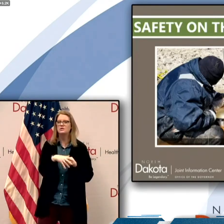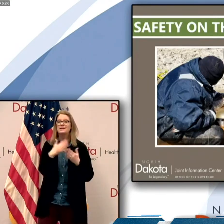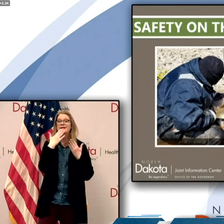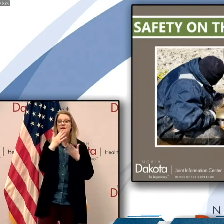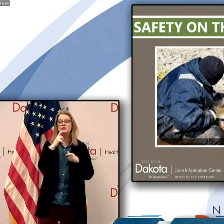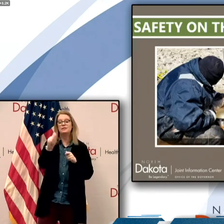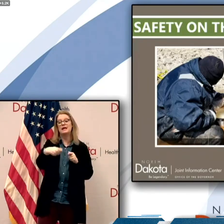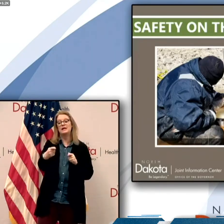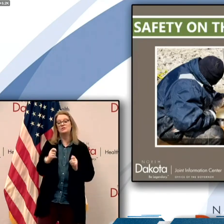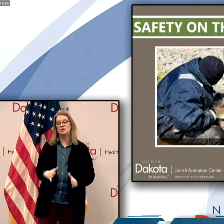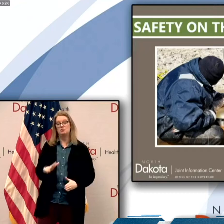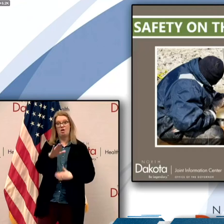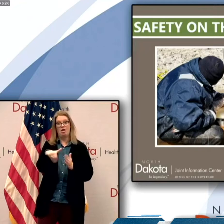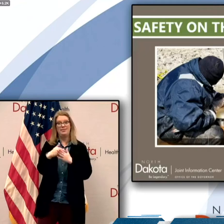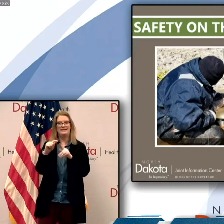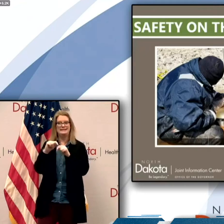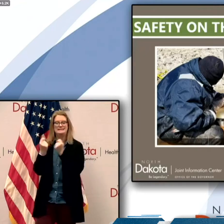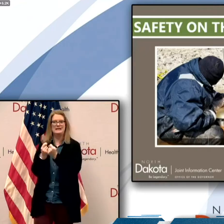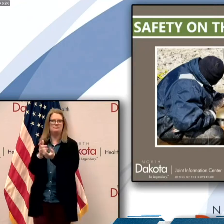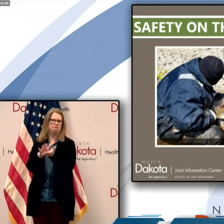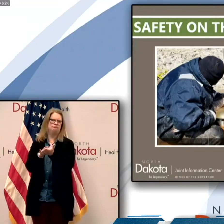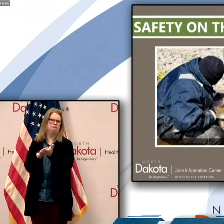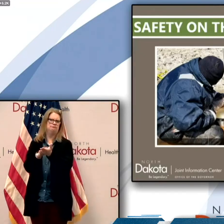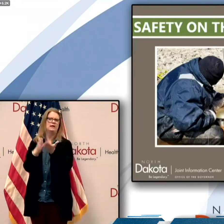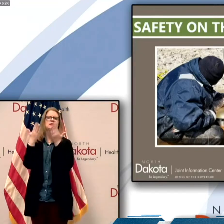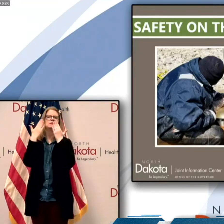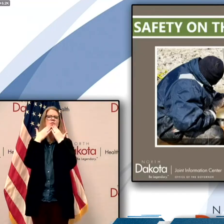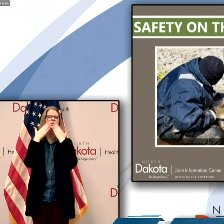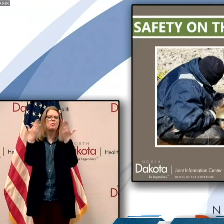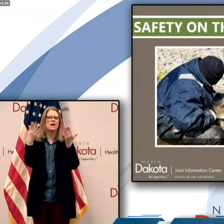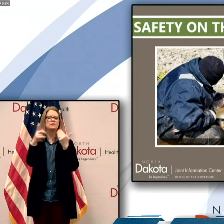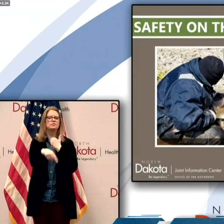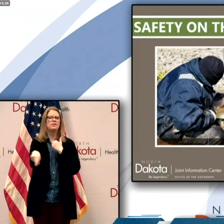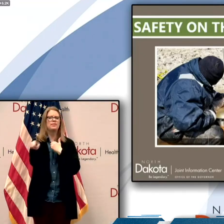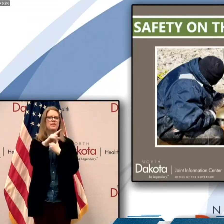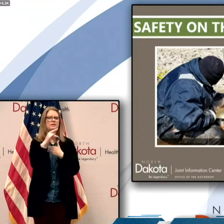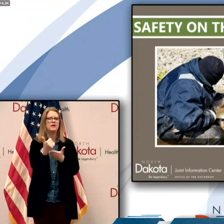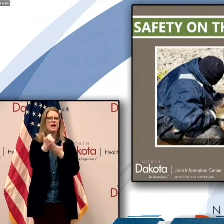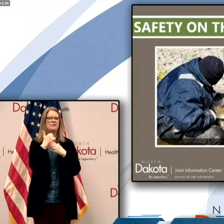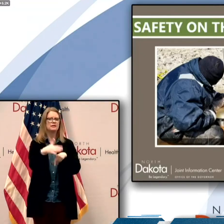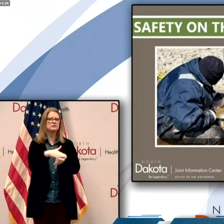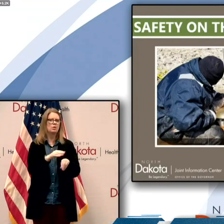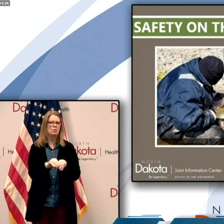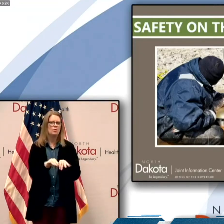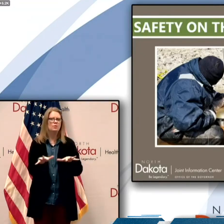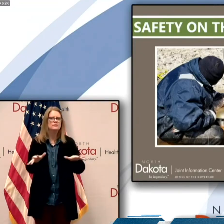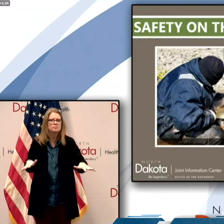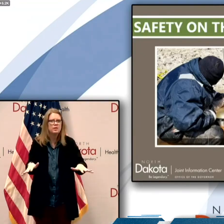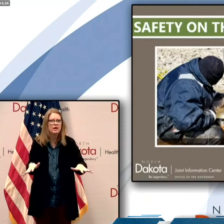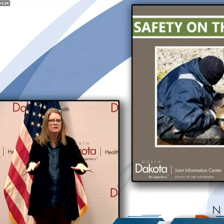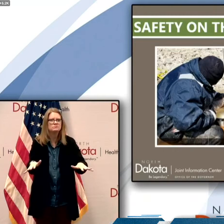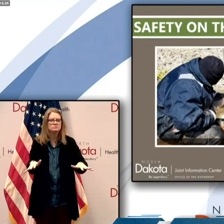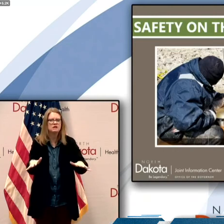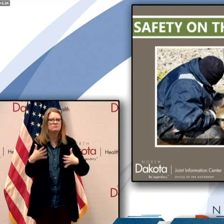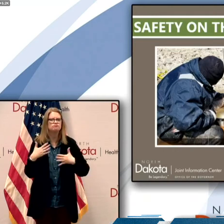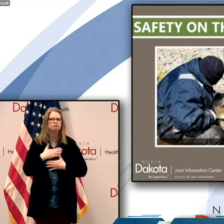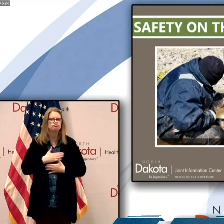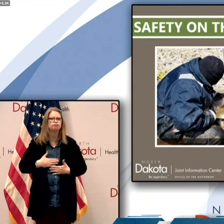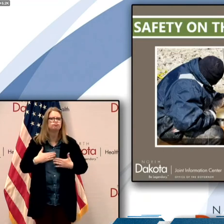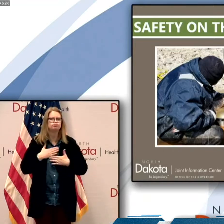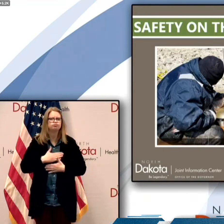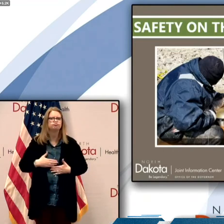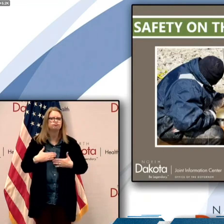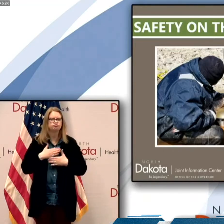you to all of the team members. Shout out today of gratitude to them for their helping to slow the spread and ensuring recreation opportunities for